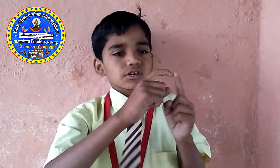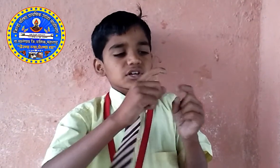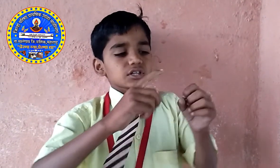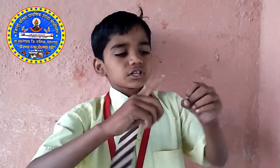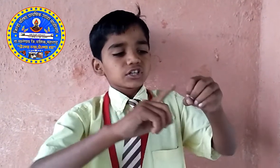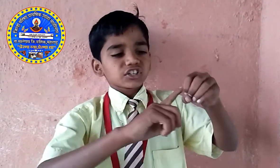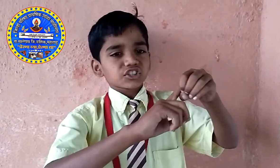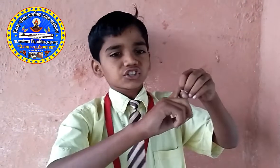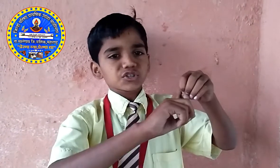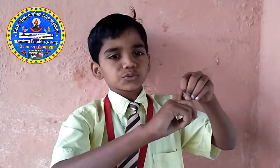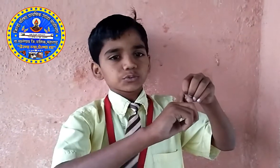Q.